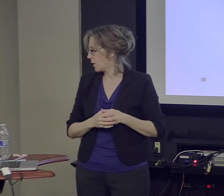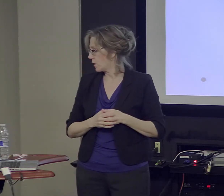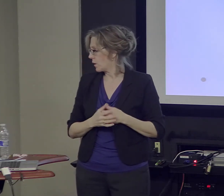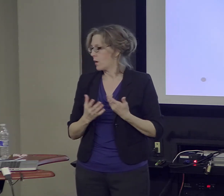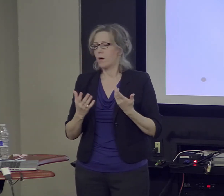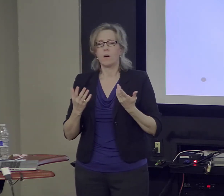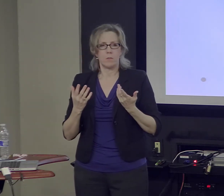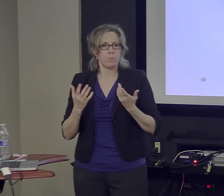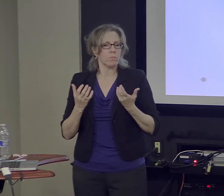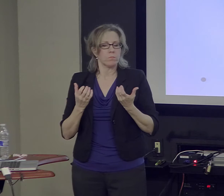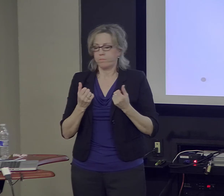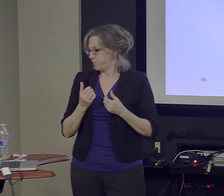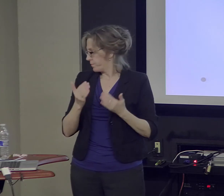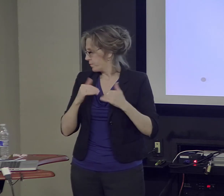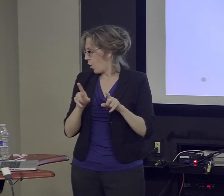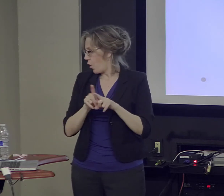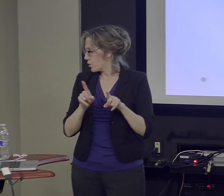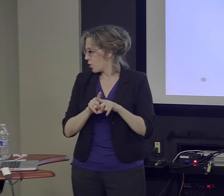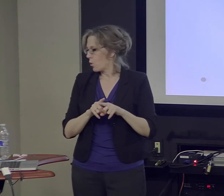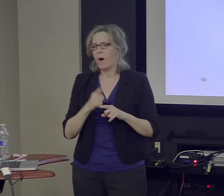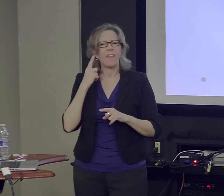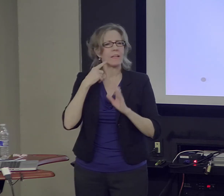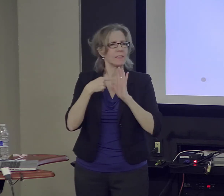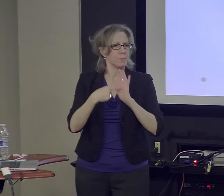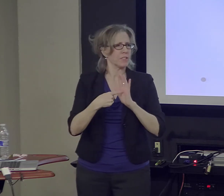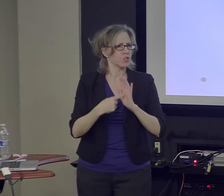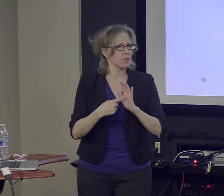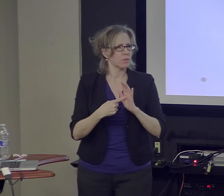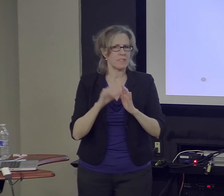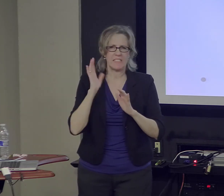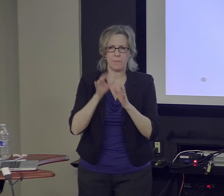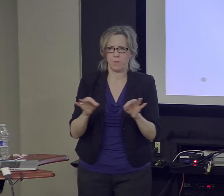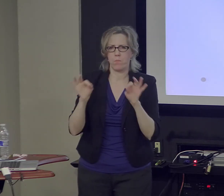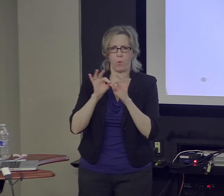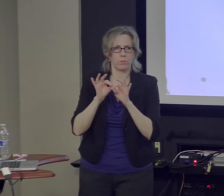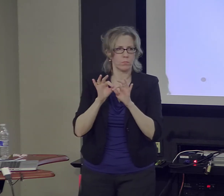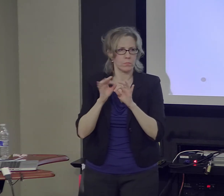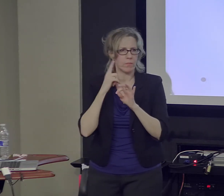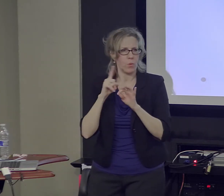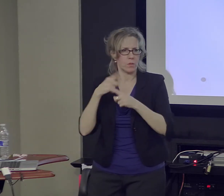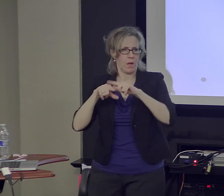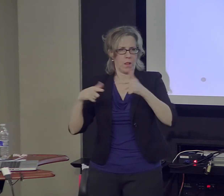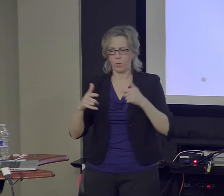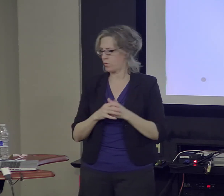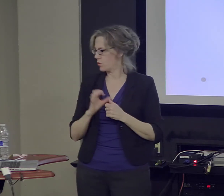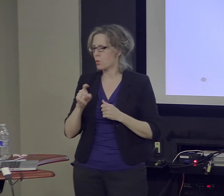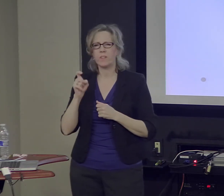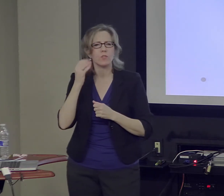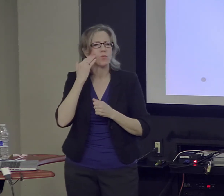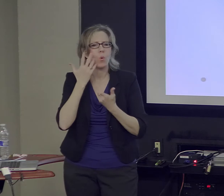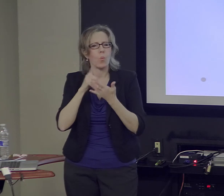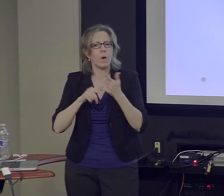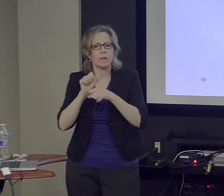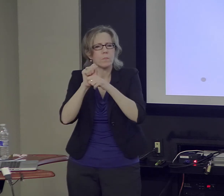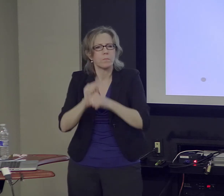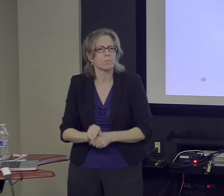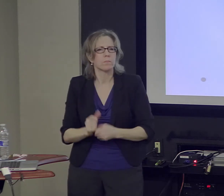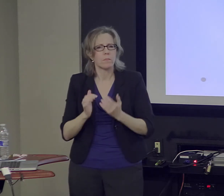able to collect some quantitative data there in terms of how much people are using that in